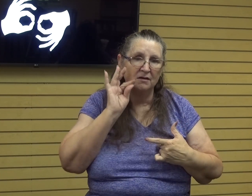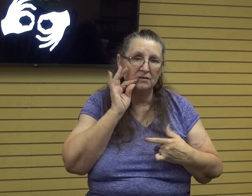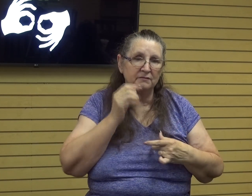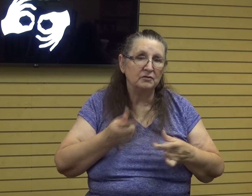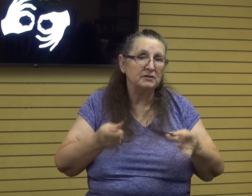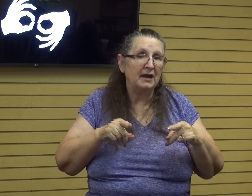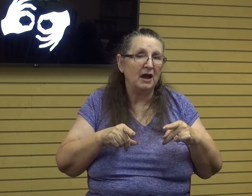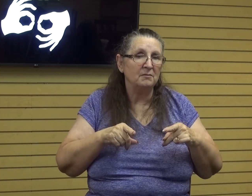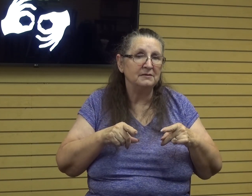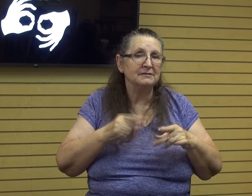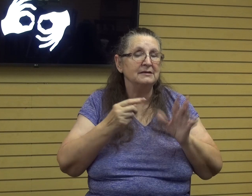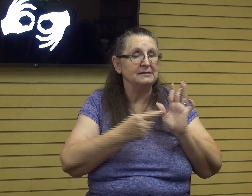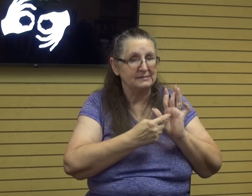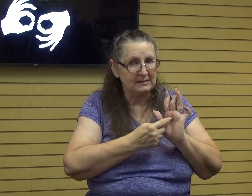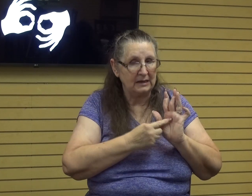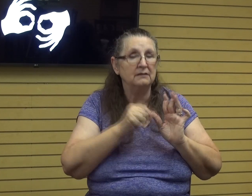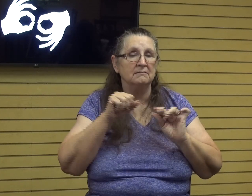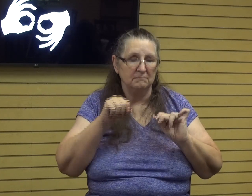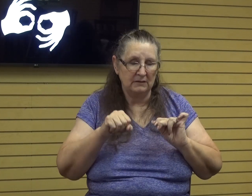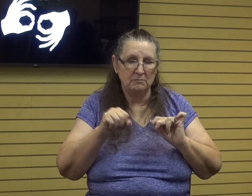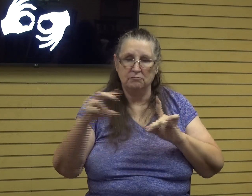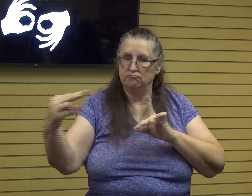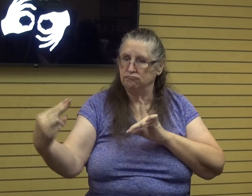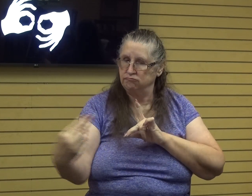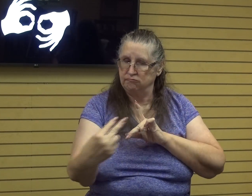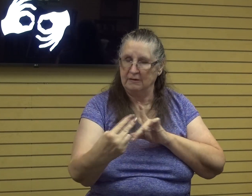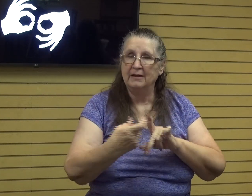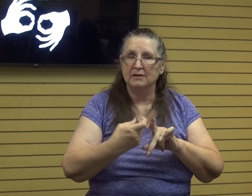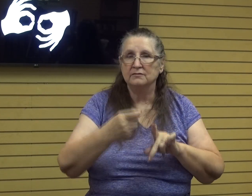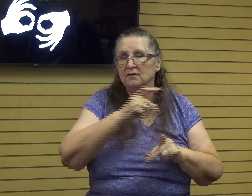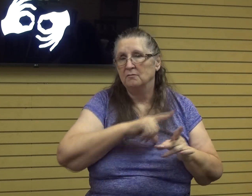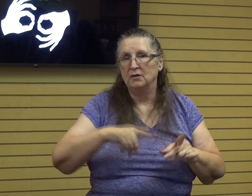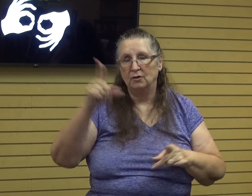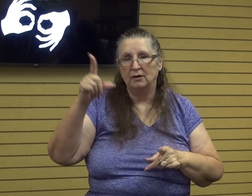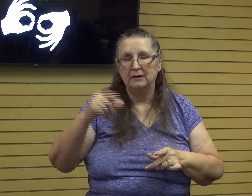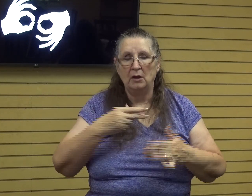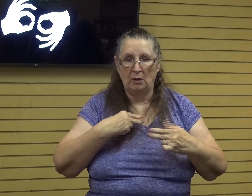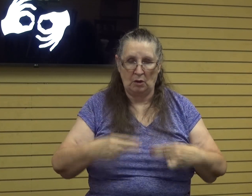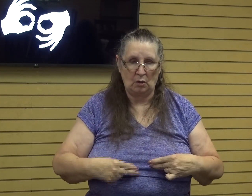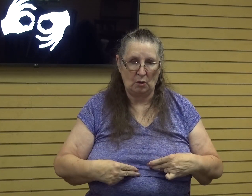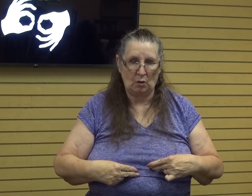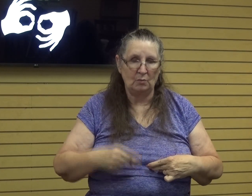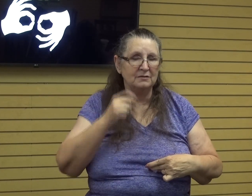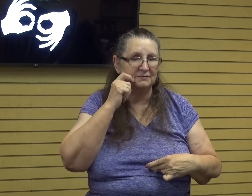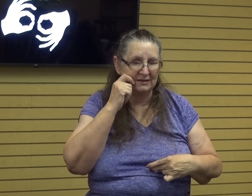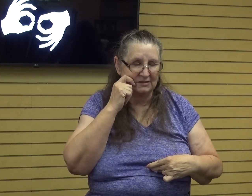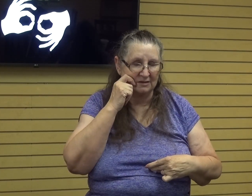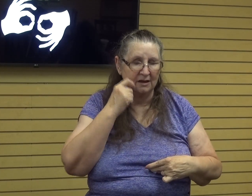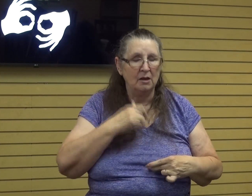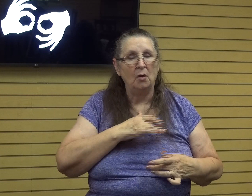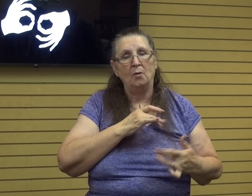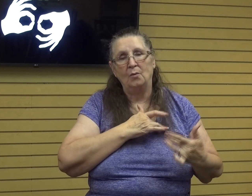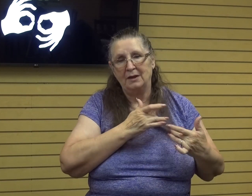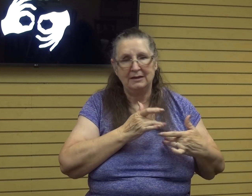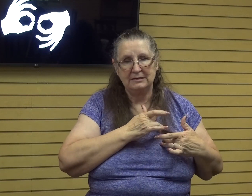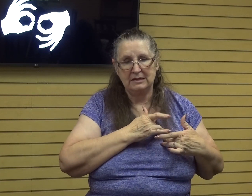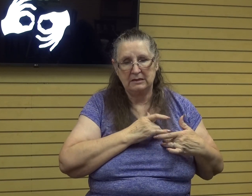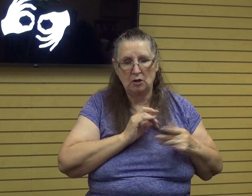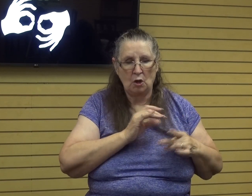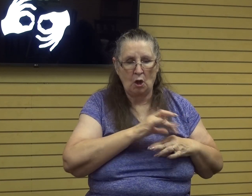is seen, it's visible. It is of the Lord. As humans, fleshly, we tend to go the earthly wisdom route